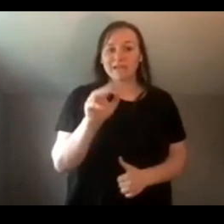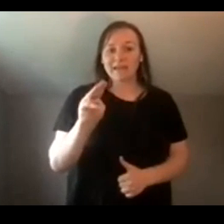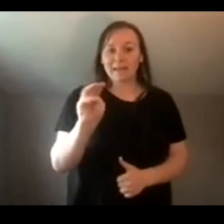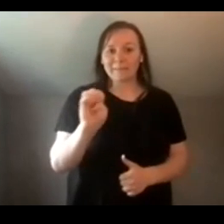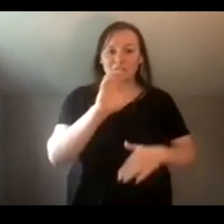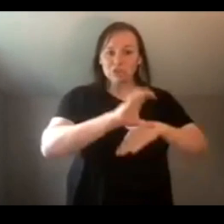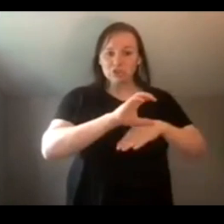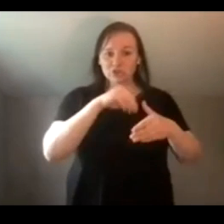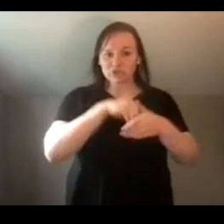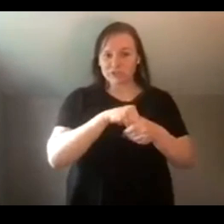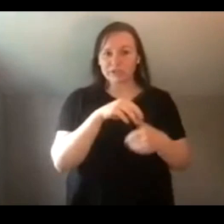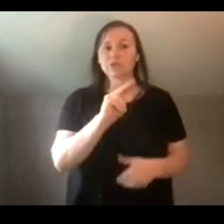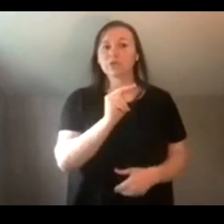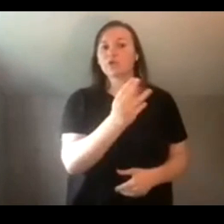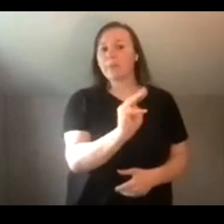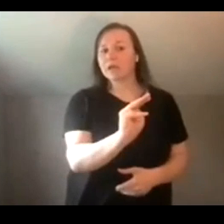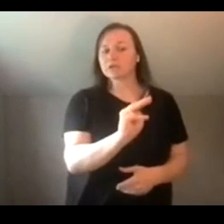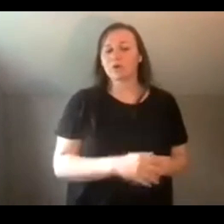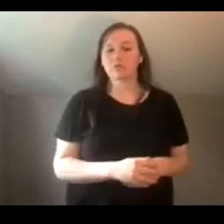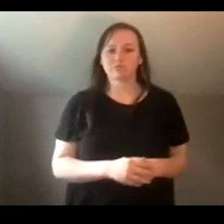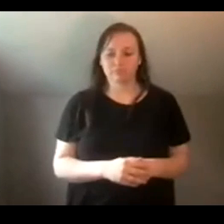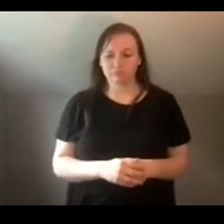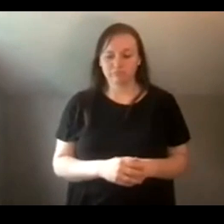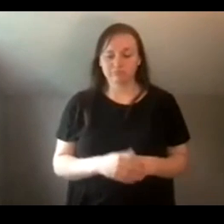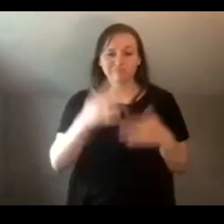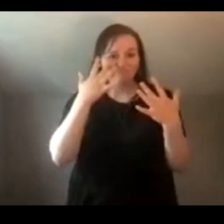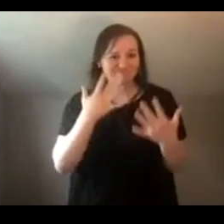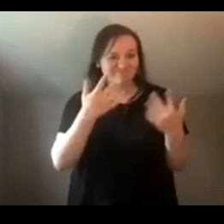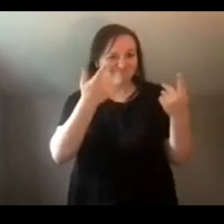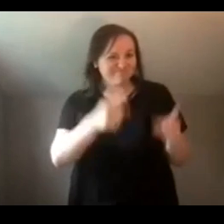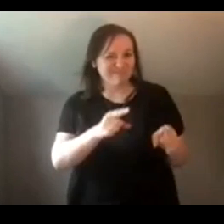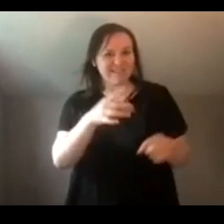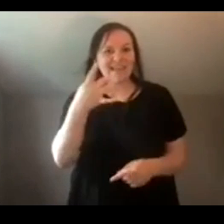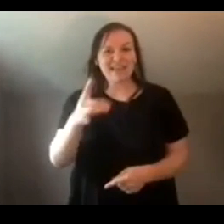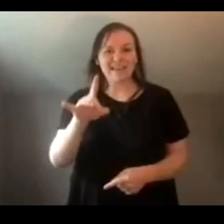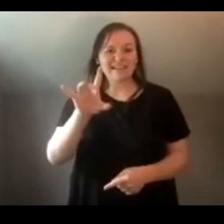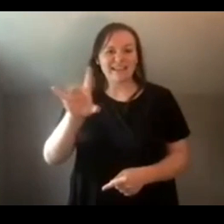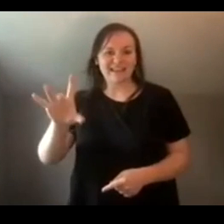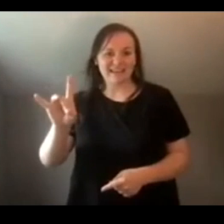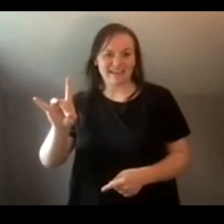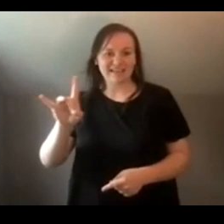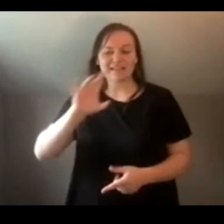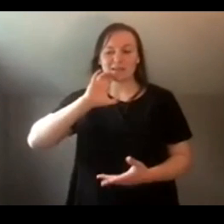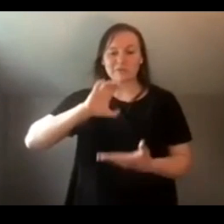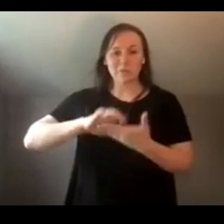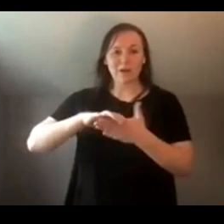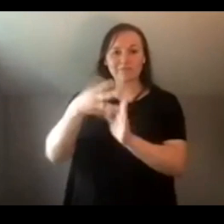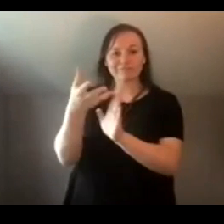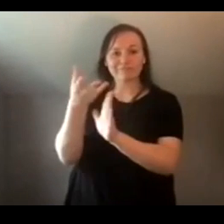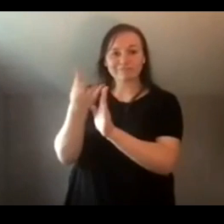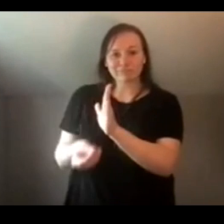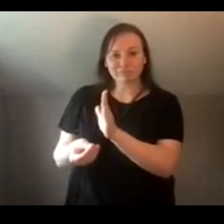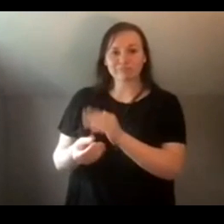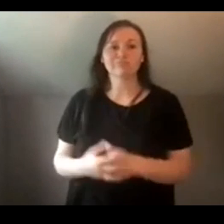Mexico. Sadly, in 1888, his wife died, Ori Ferguson. The